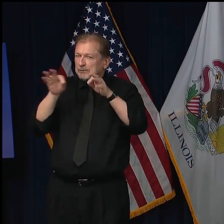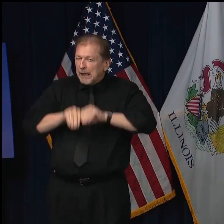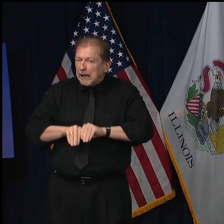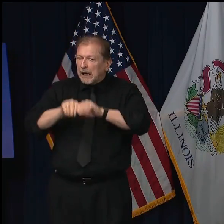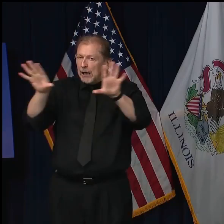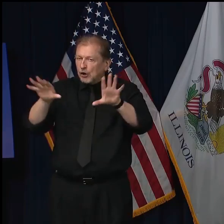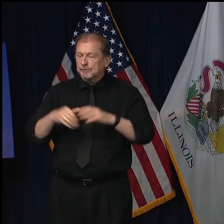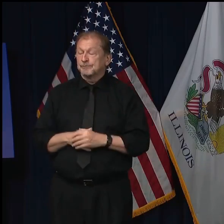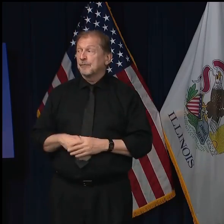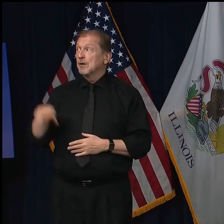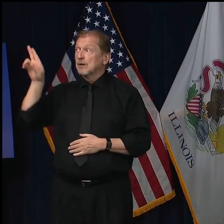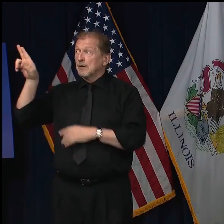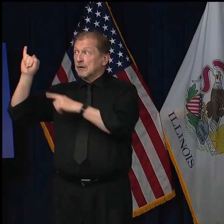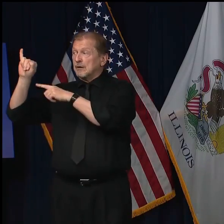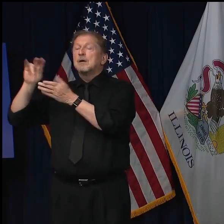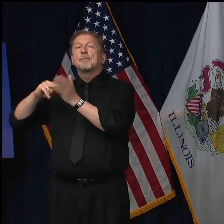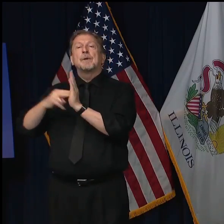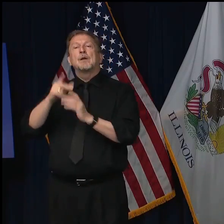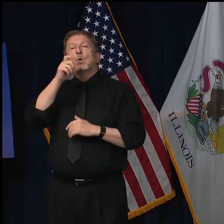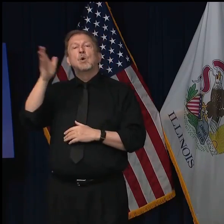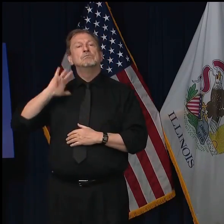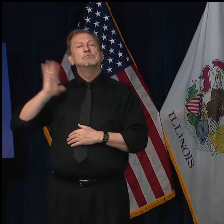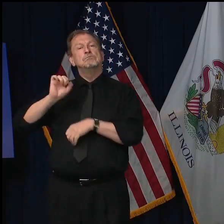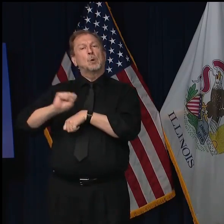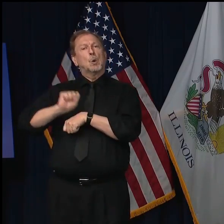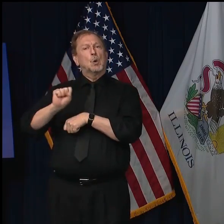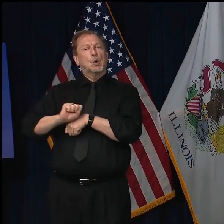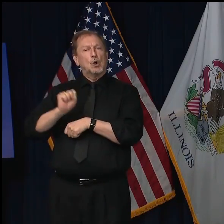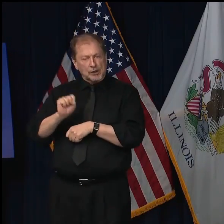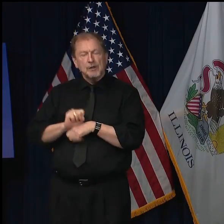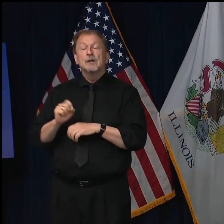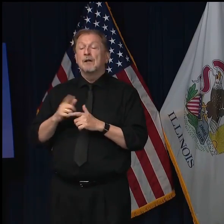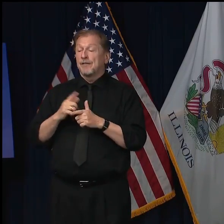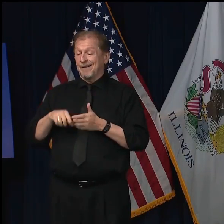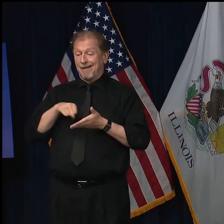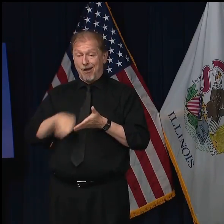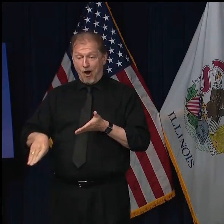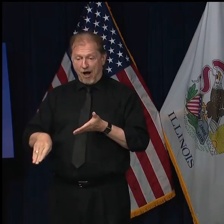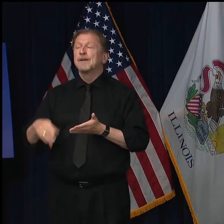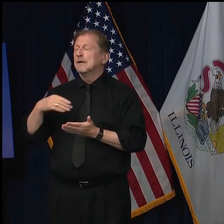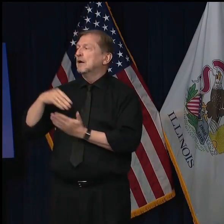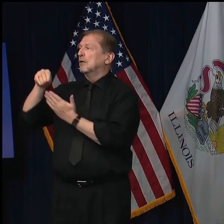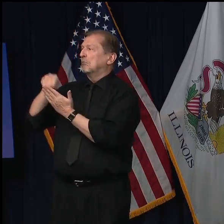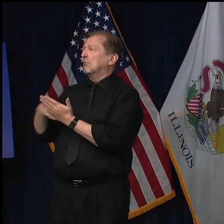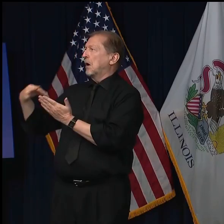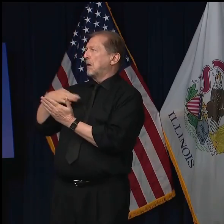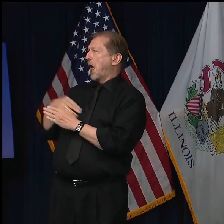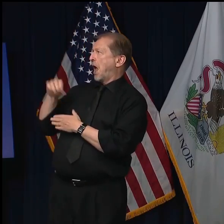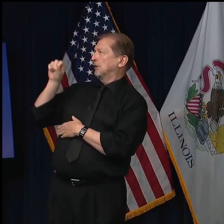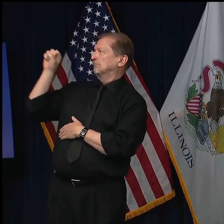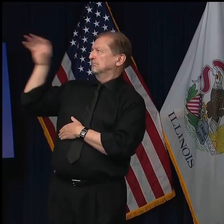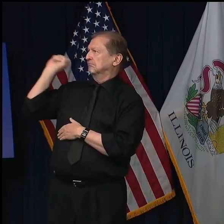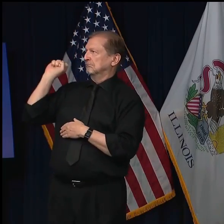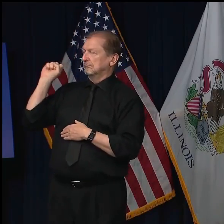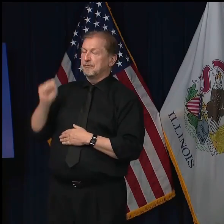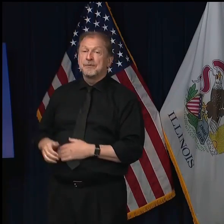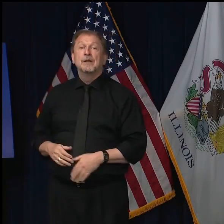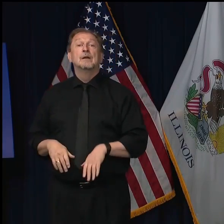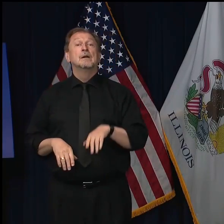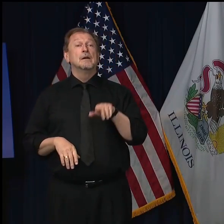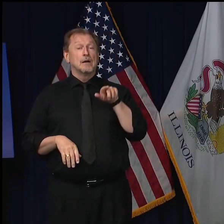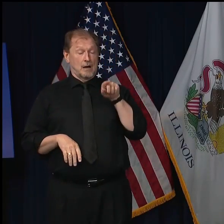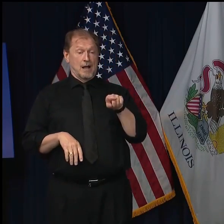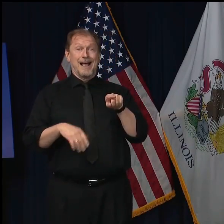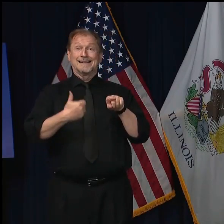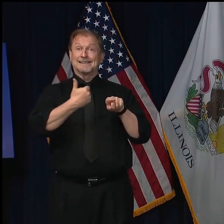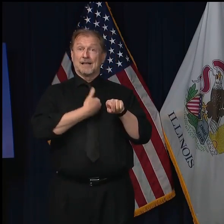because unemployed individuals who qualify can begin the filing process even now, instead of waiting until